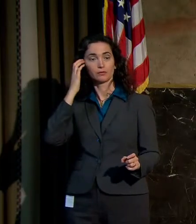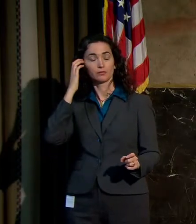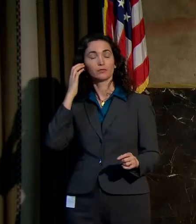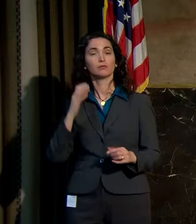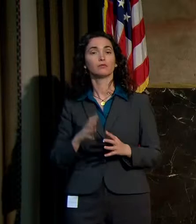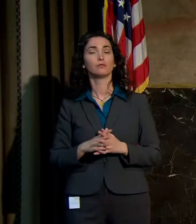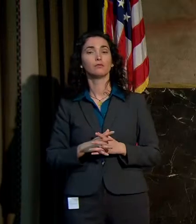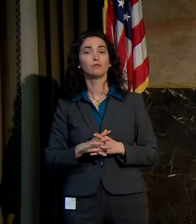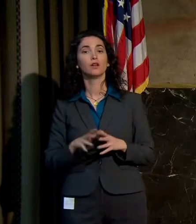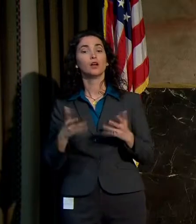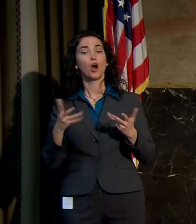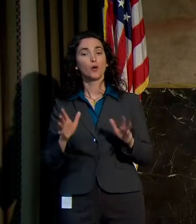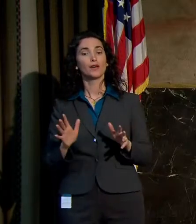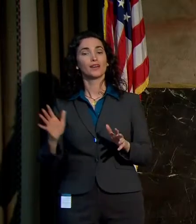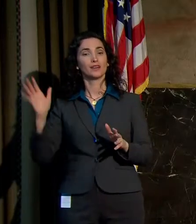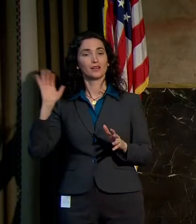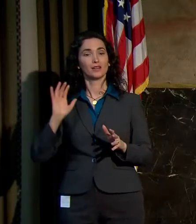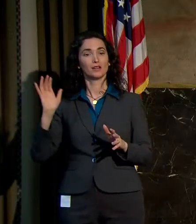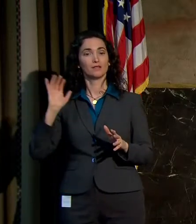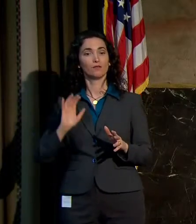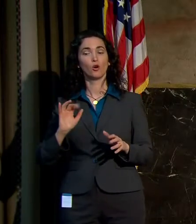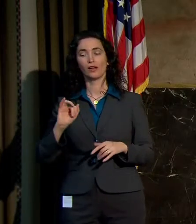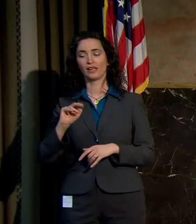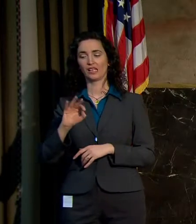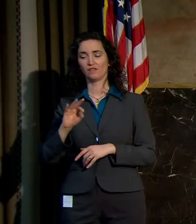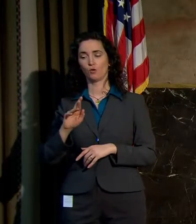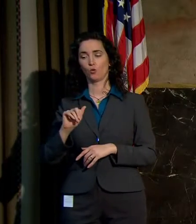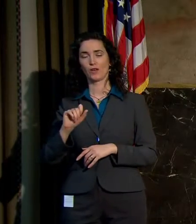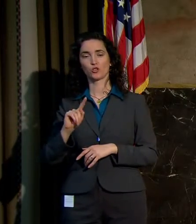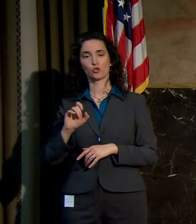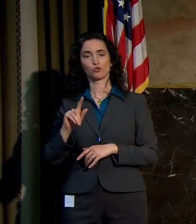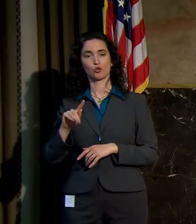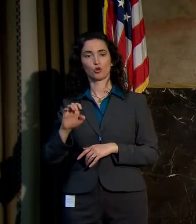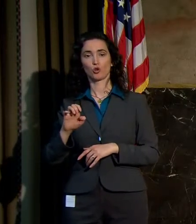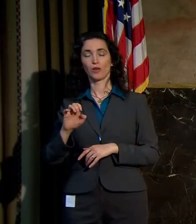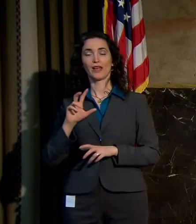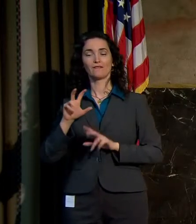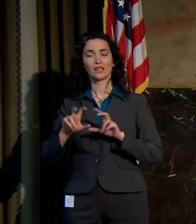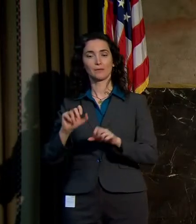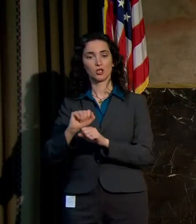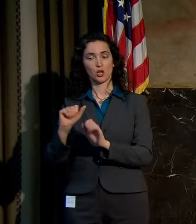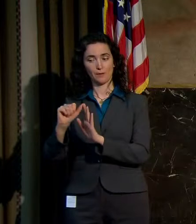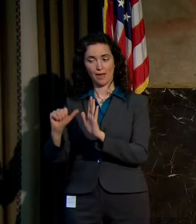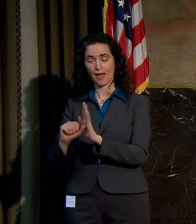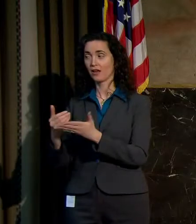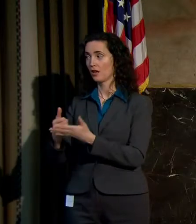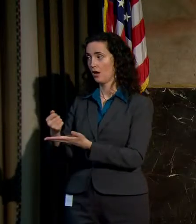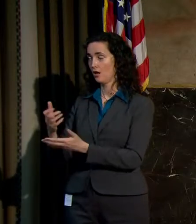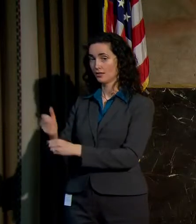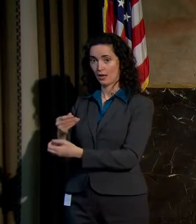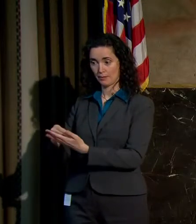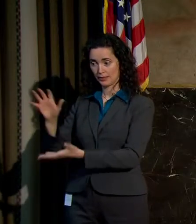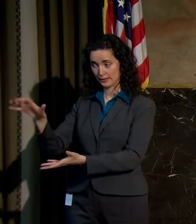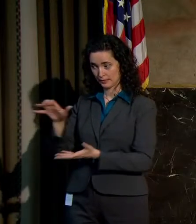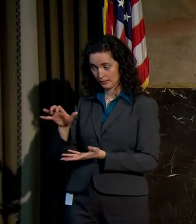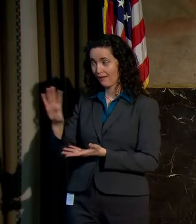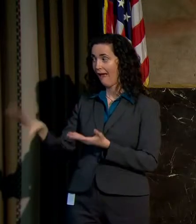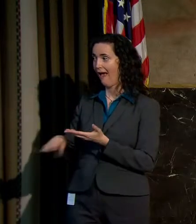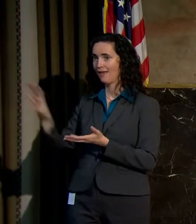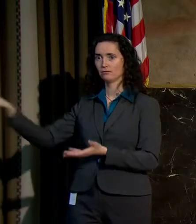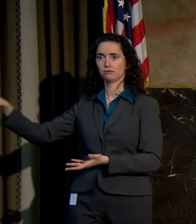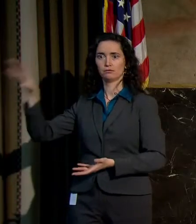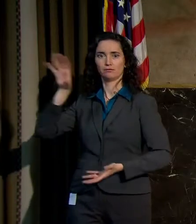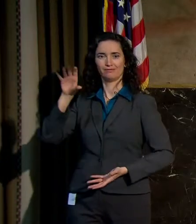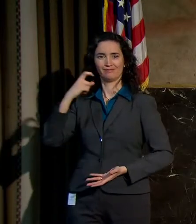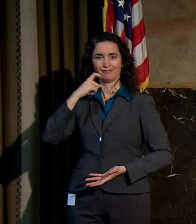funding that we receive through the Infrastructure Investment and Jobs Act that is going to be significant for us.